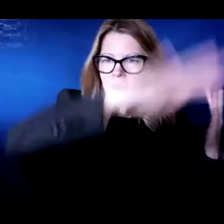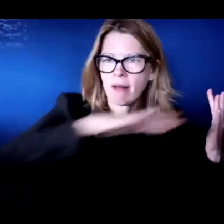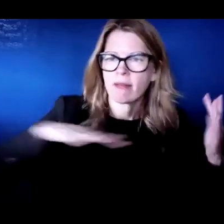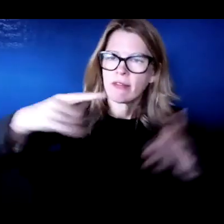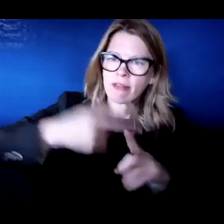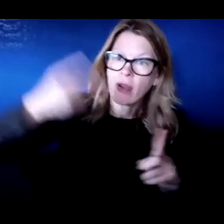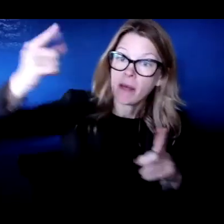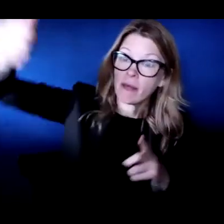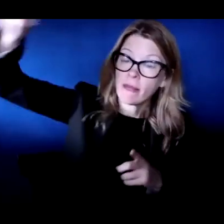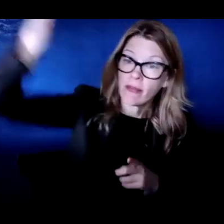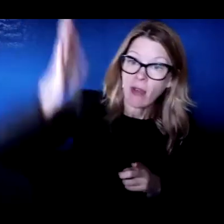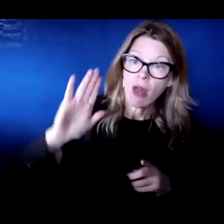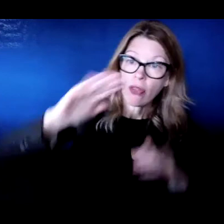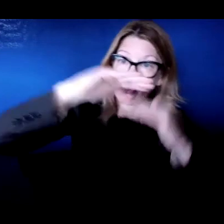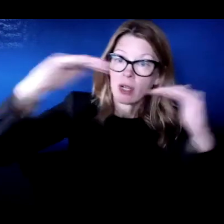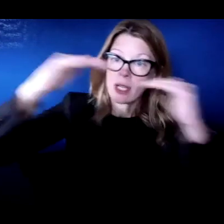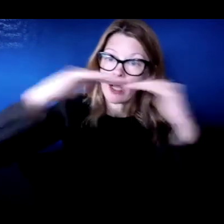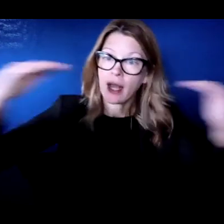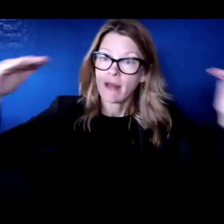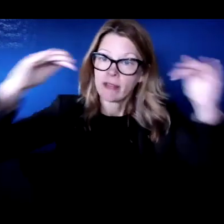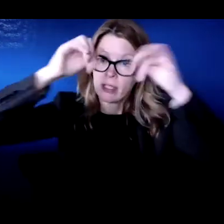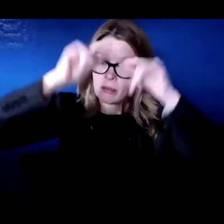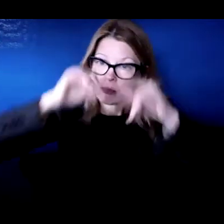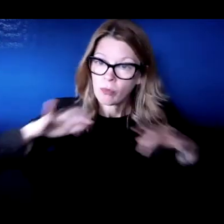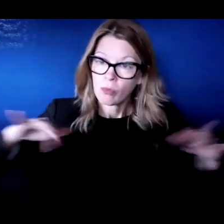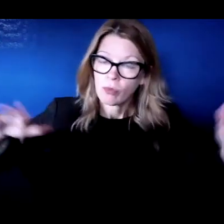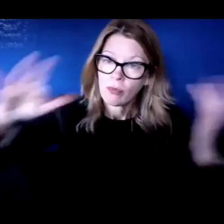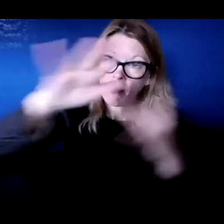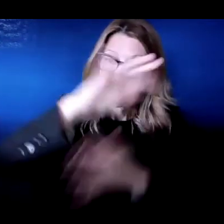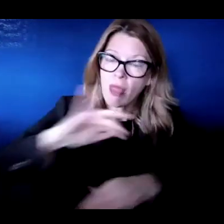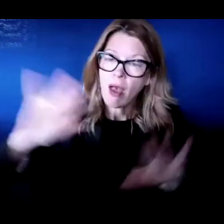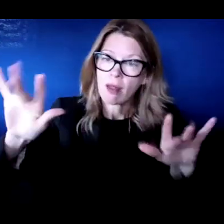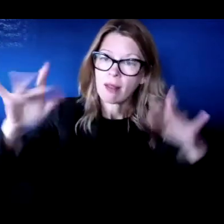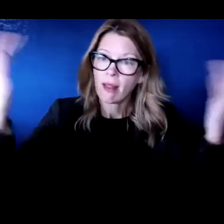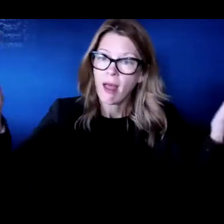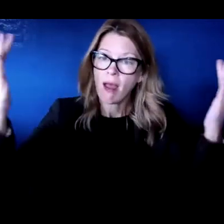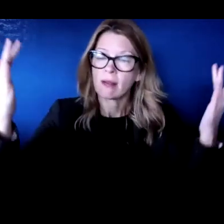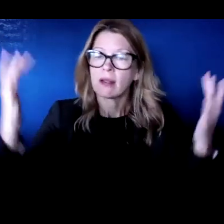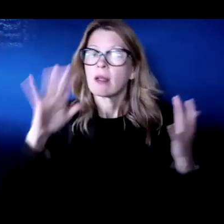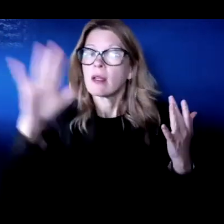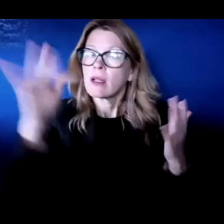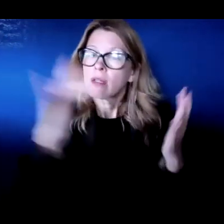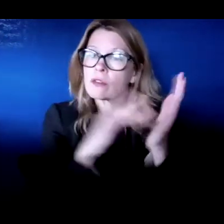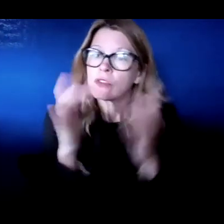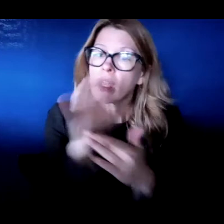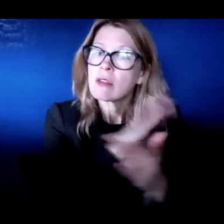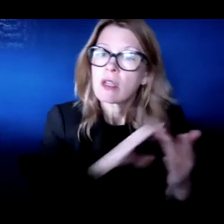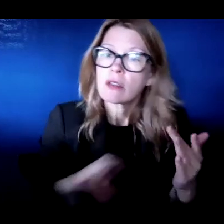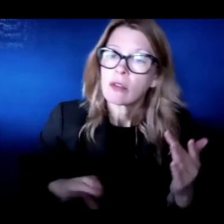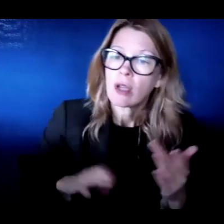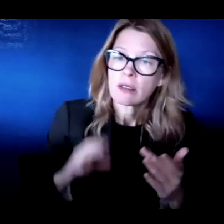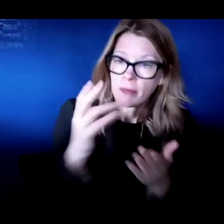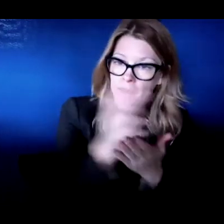Father in heaven. O Jesus Christ, holy and